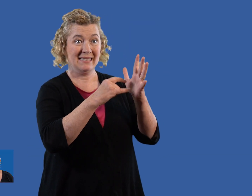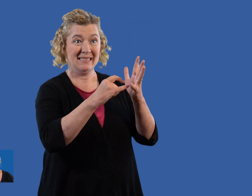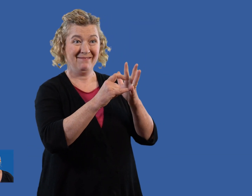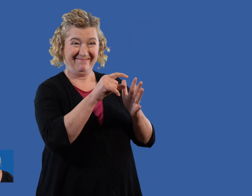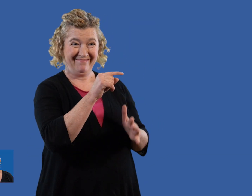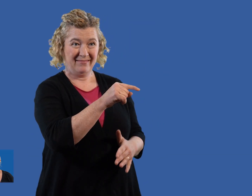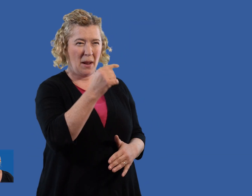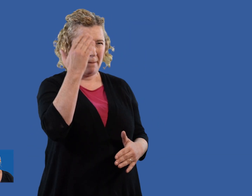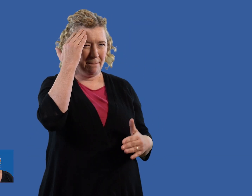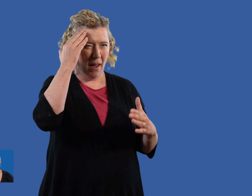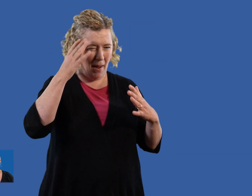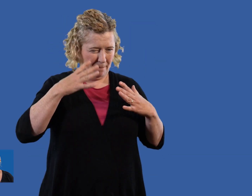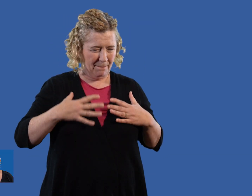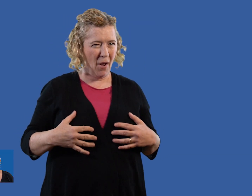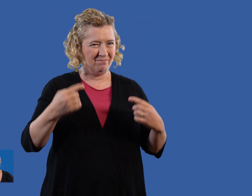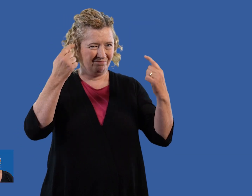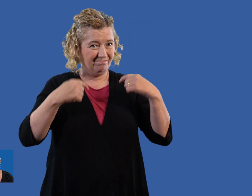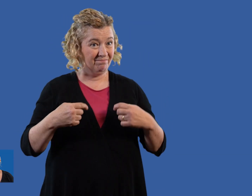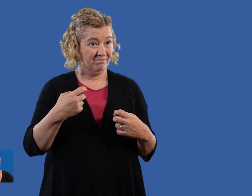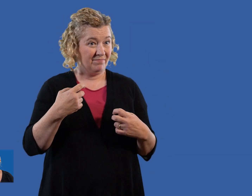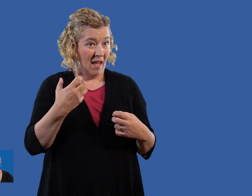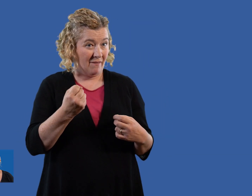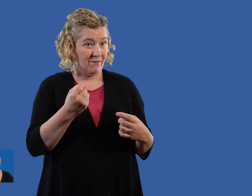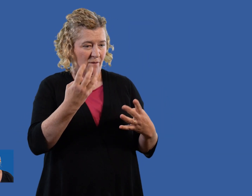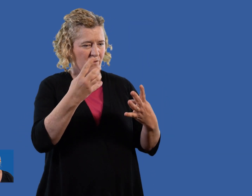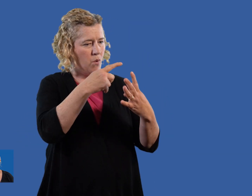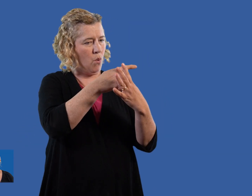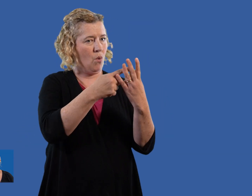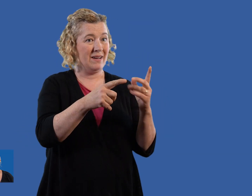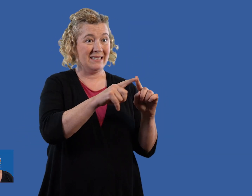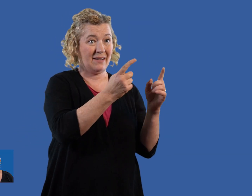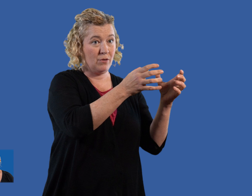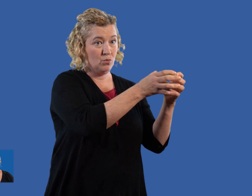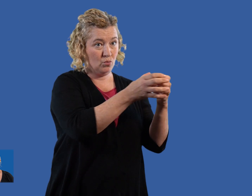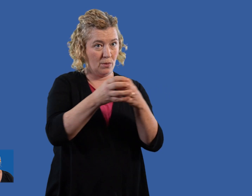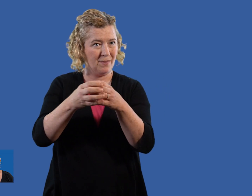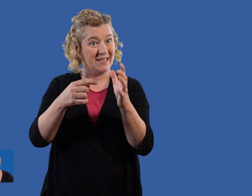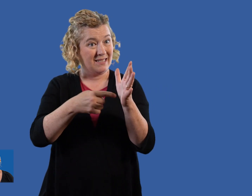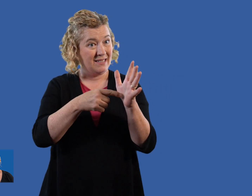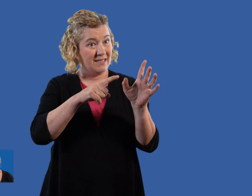Okay, PTSD symptoms are generally grouped into 4 types: